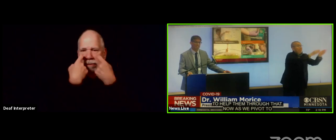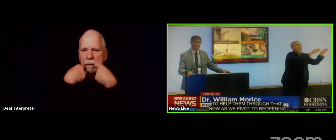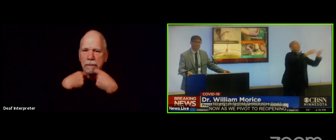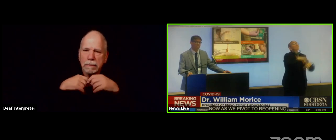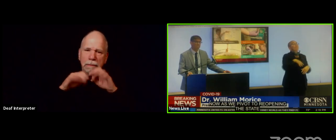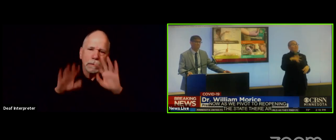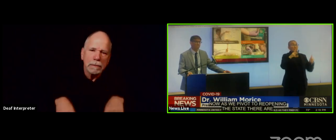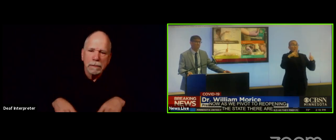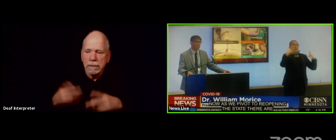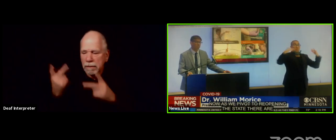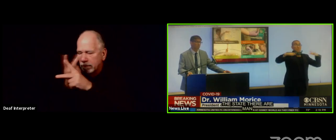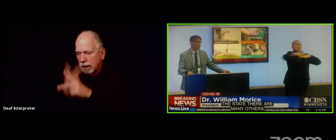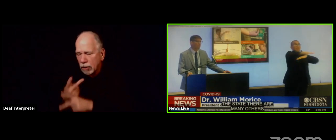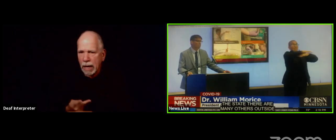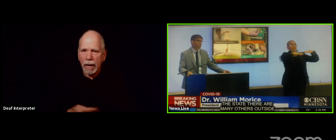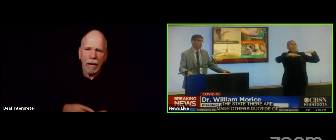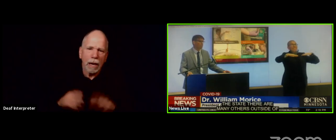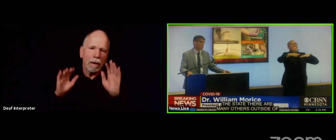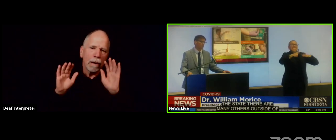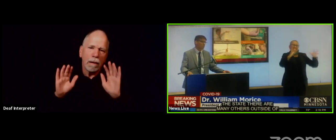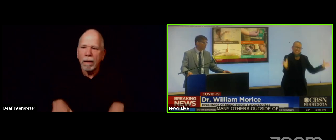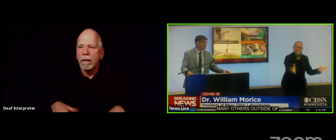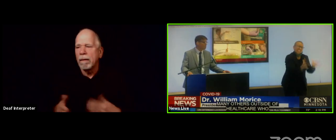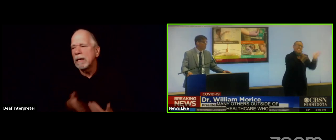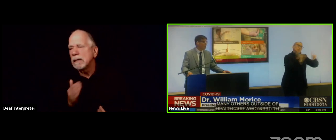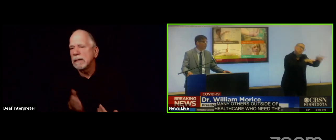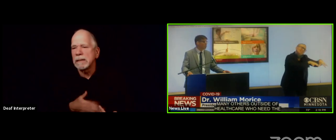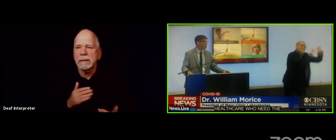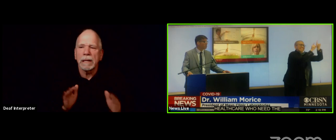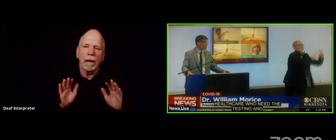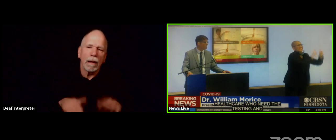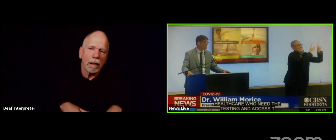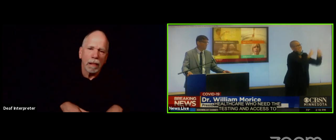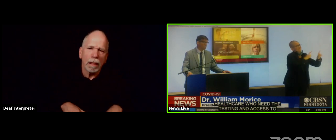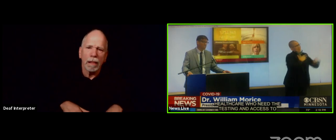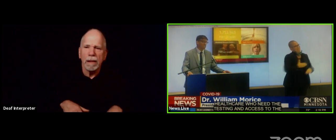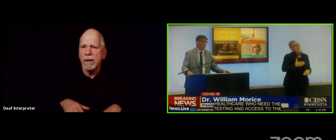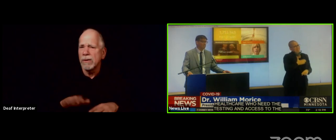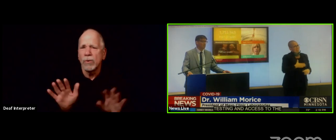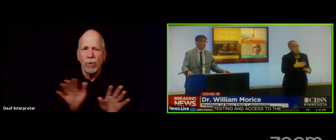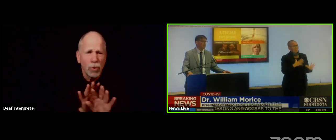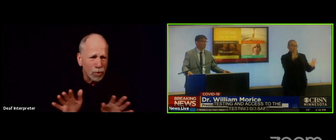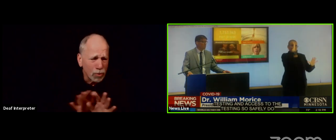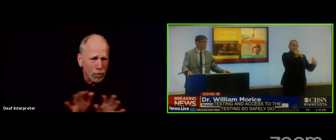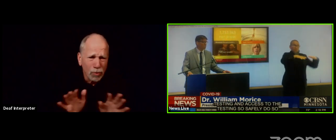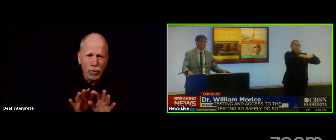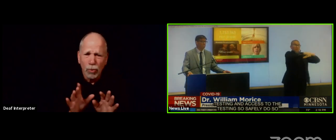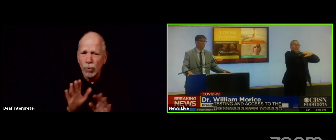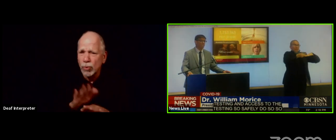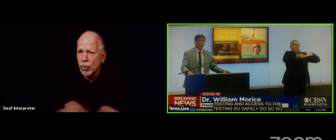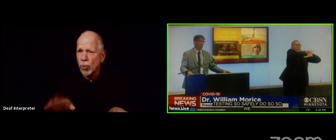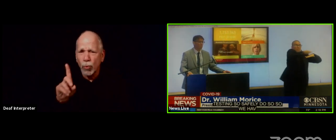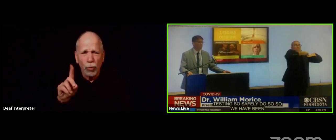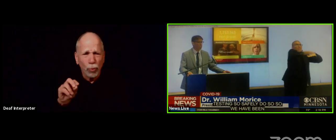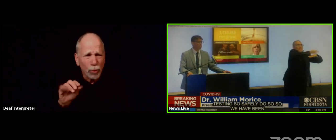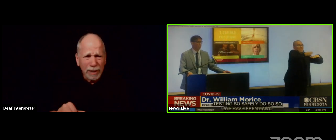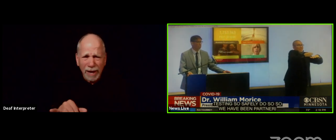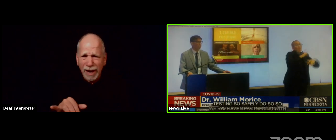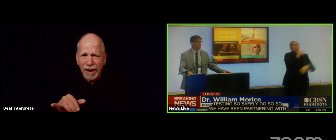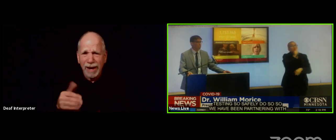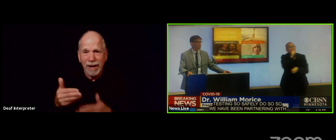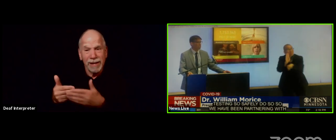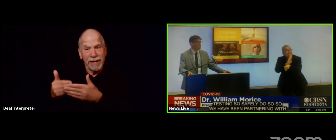to the testing to safely do so. So we have been partnering with public entities as well as private entities and corporations